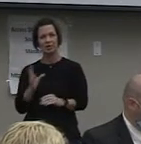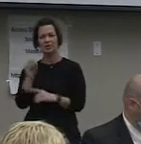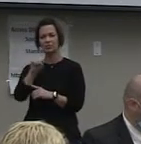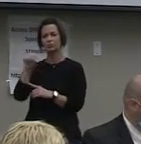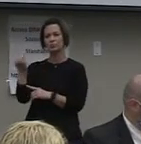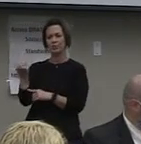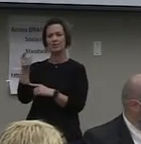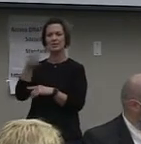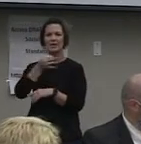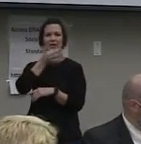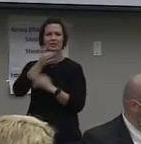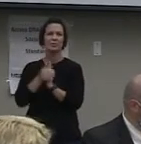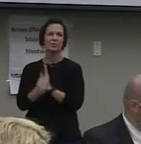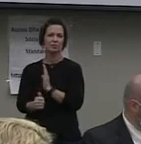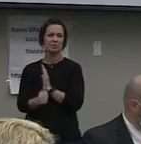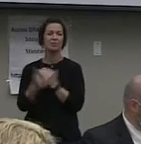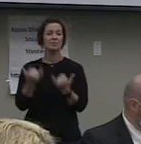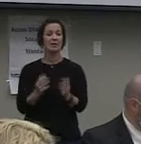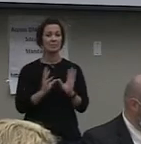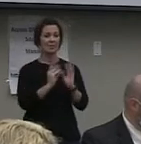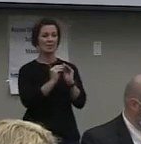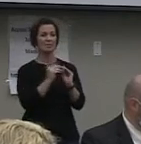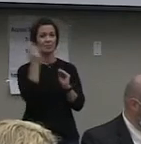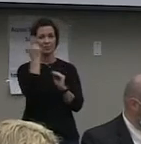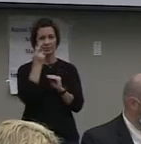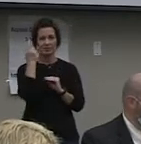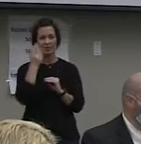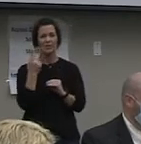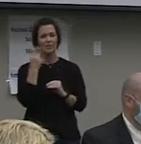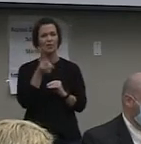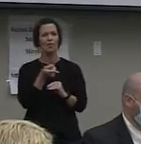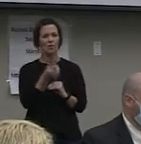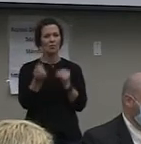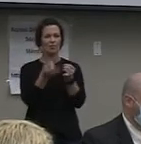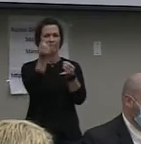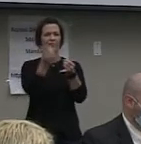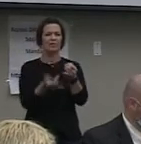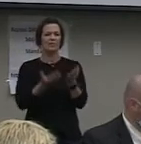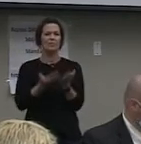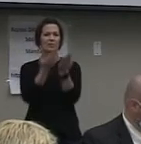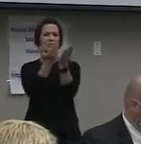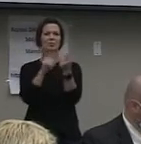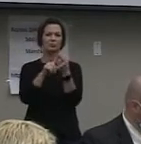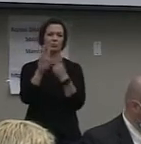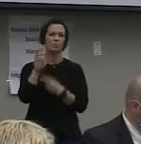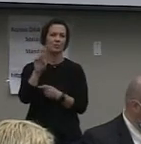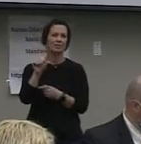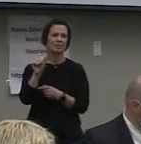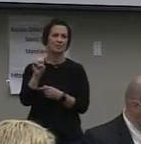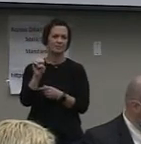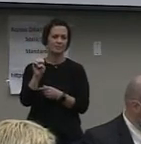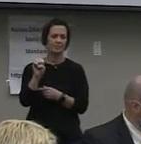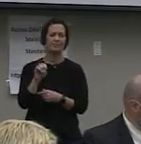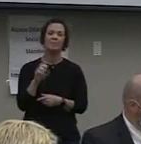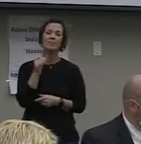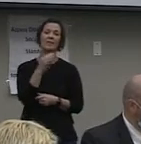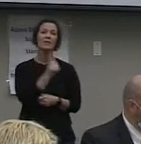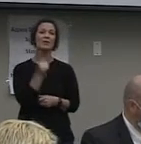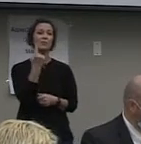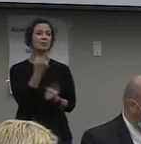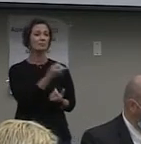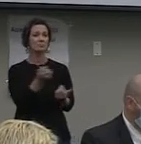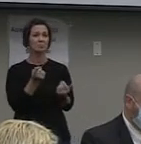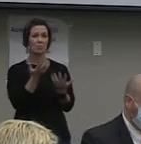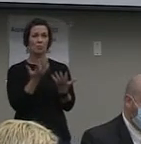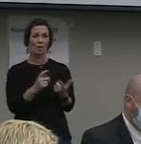experts. Today's meeting is an opportunity for this committee to decide on its final recommendations to BSEE. If there's anyone in the audience who